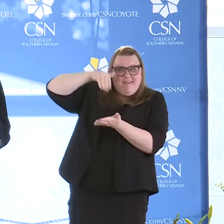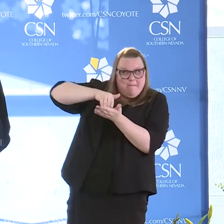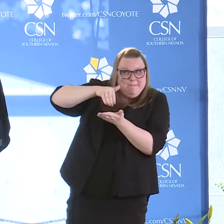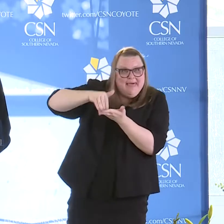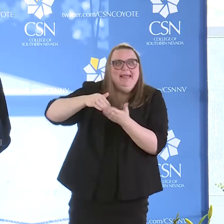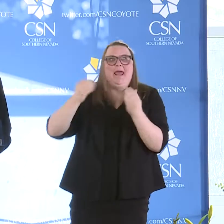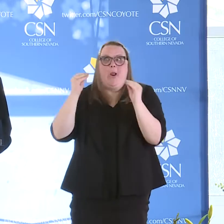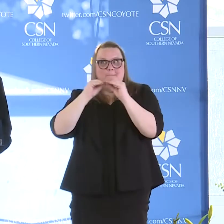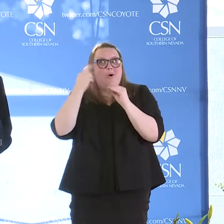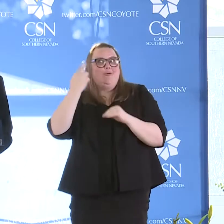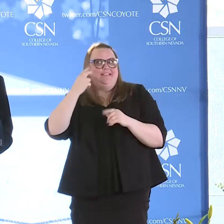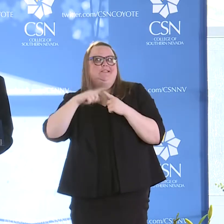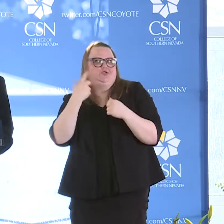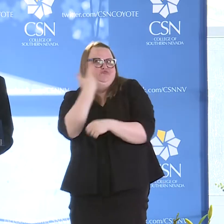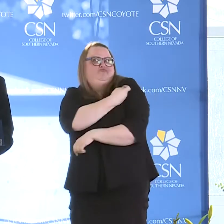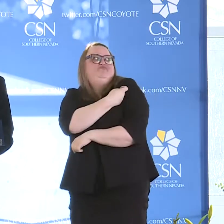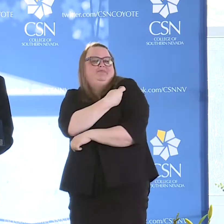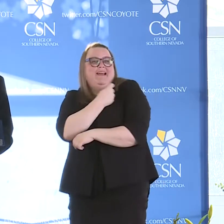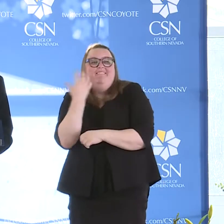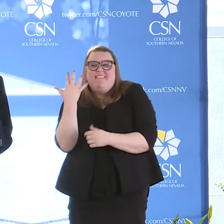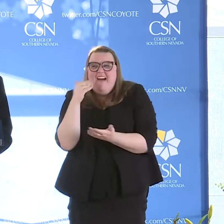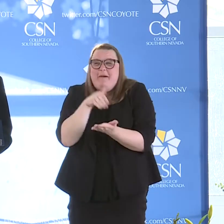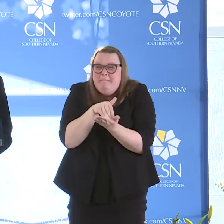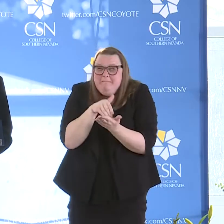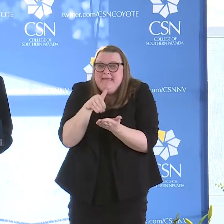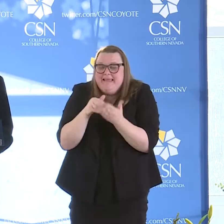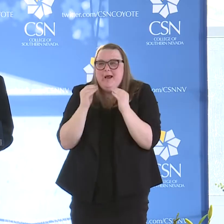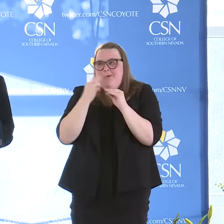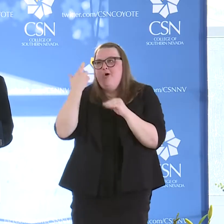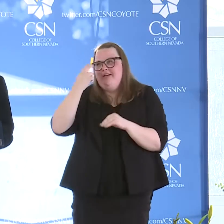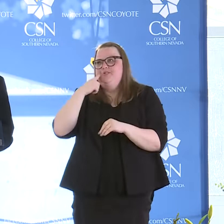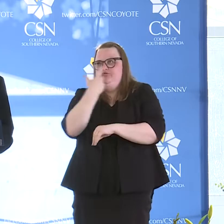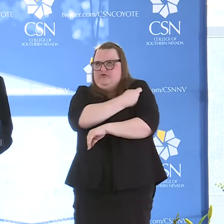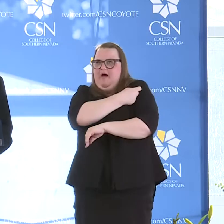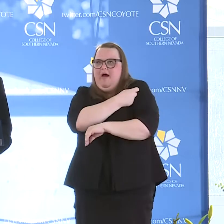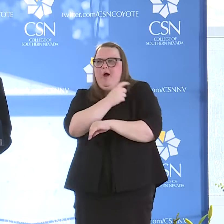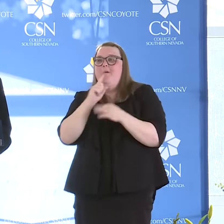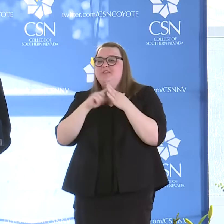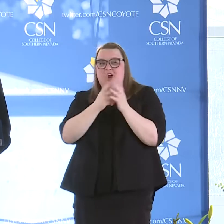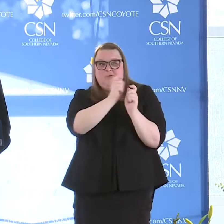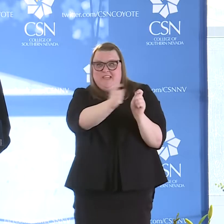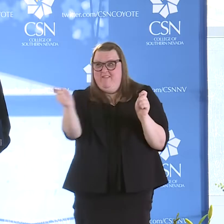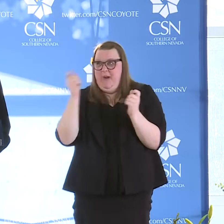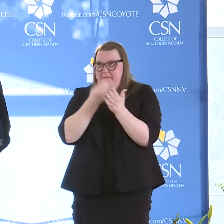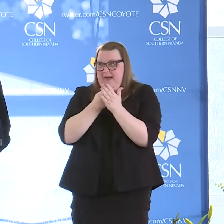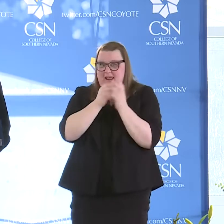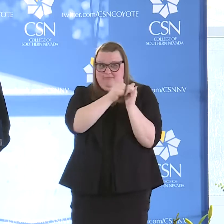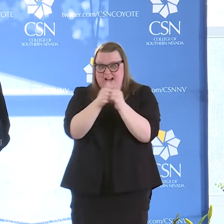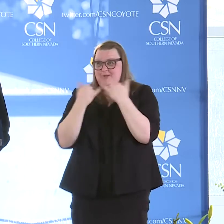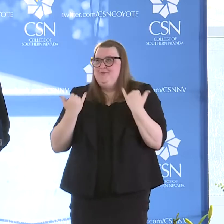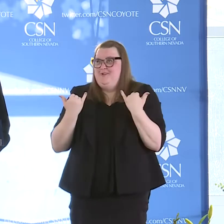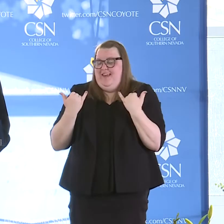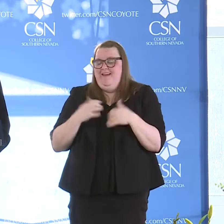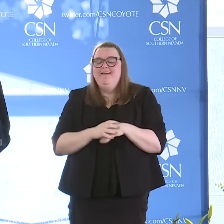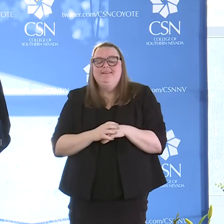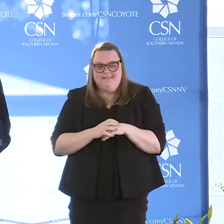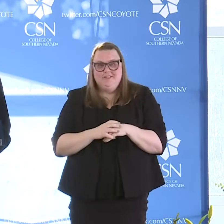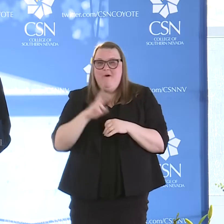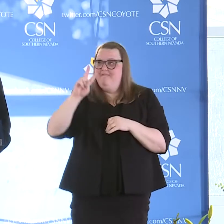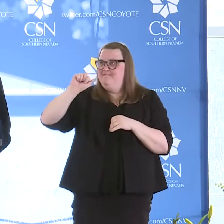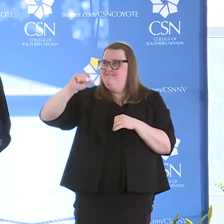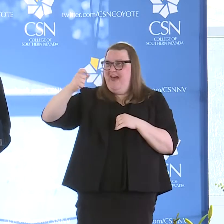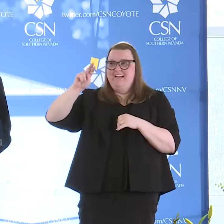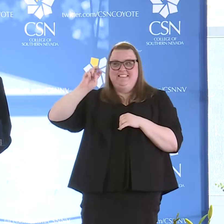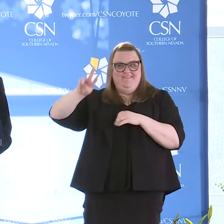more reasons to get their shots. That's right, 5 million more reasons, and we're starting giving away the money and the prizes tonight. VAX Nevada